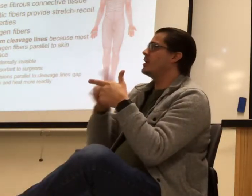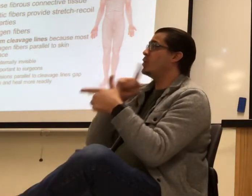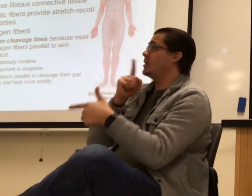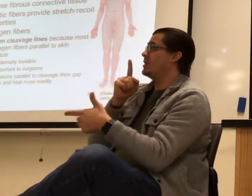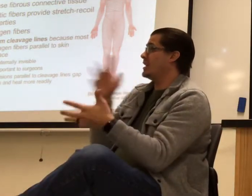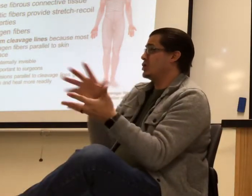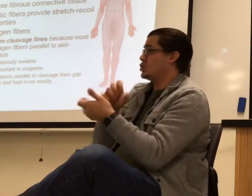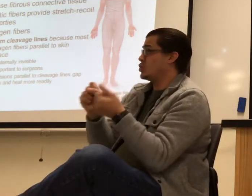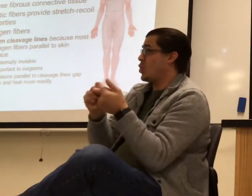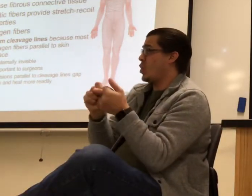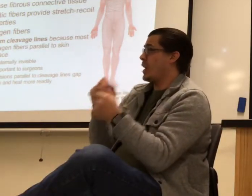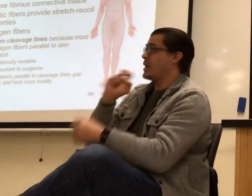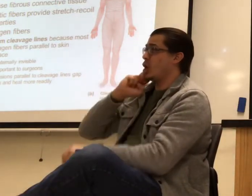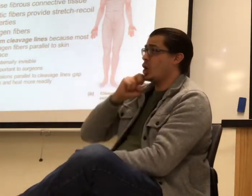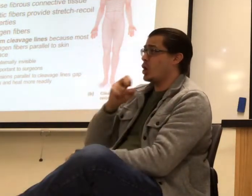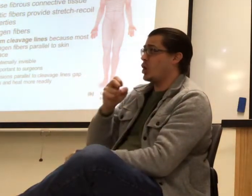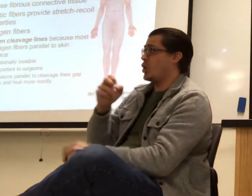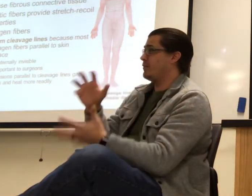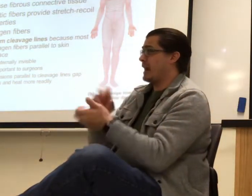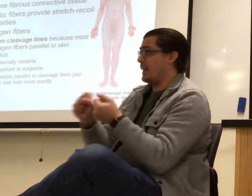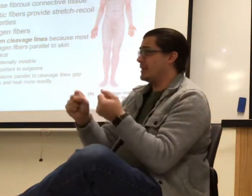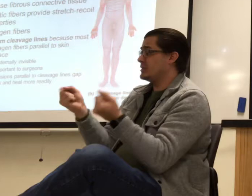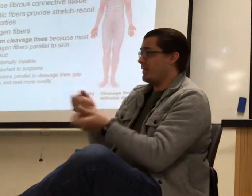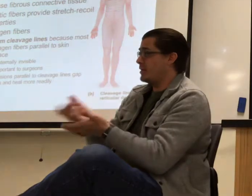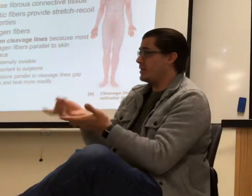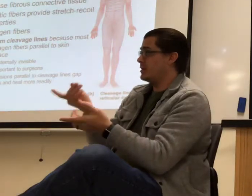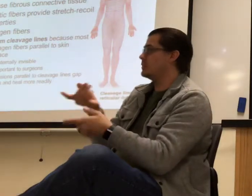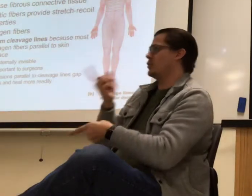essentially you've destroyed nerve damage.